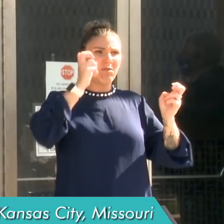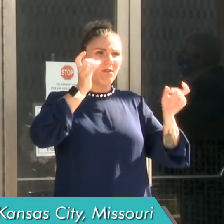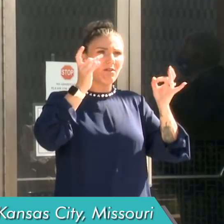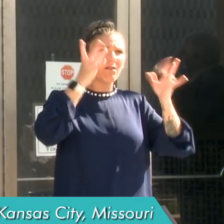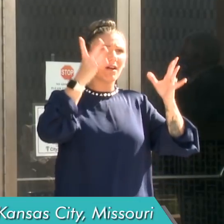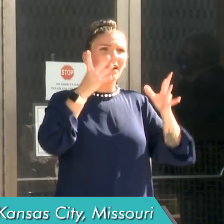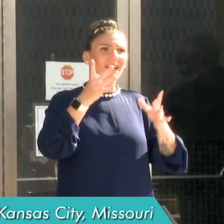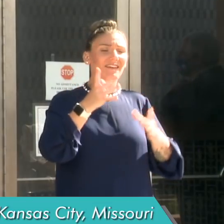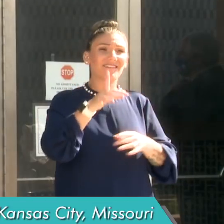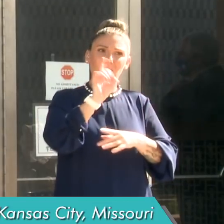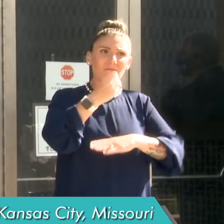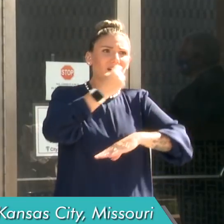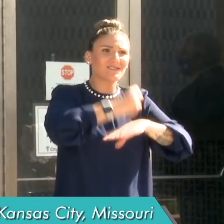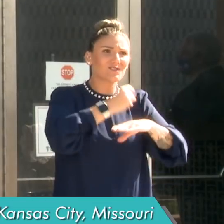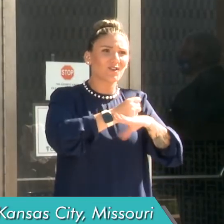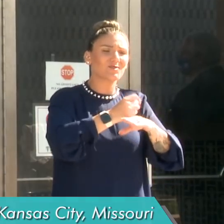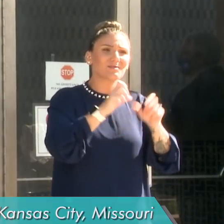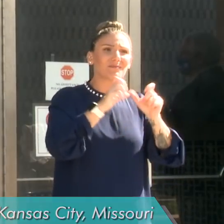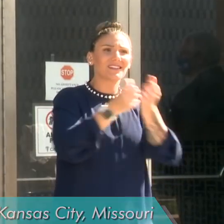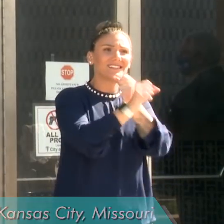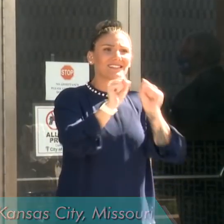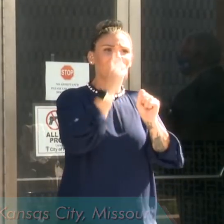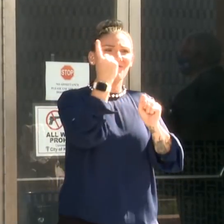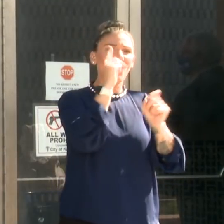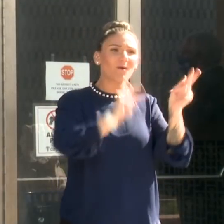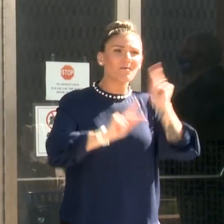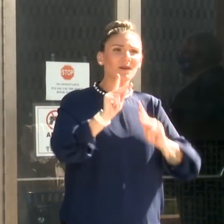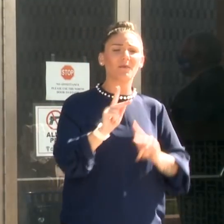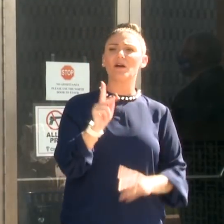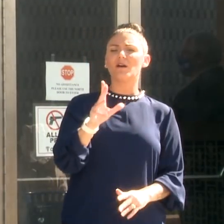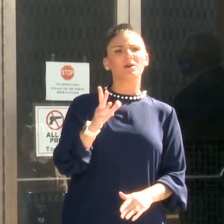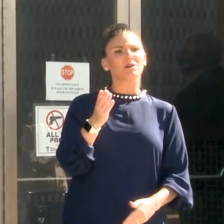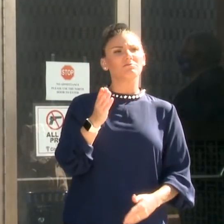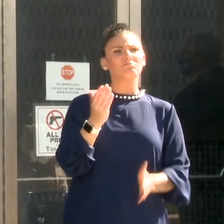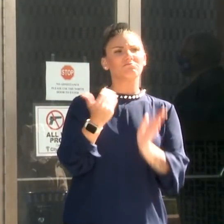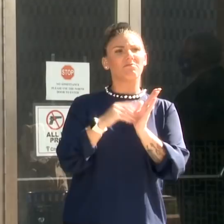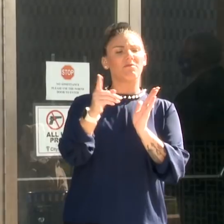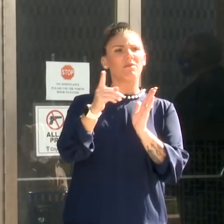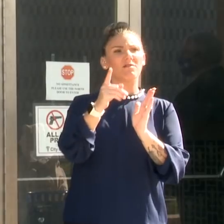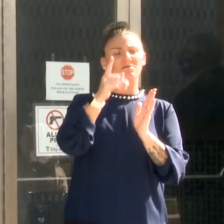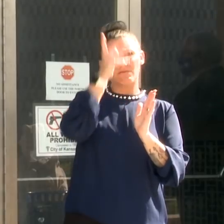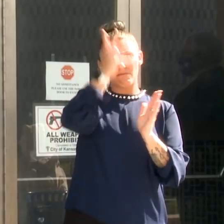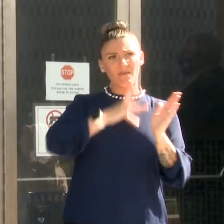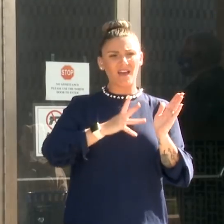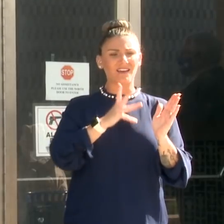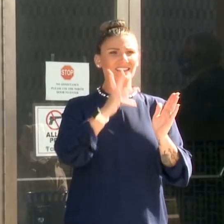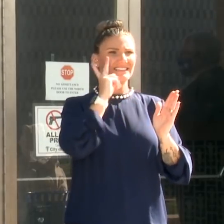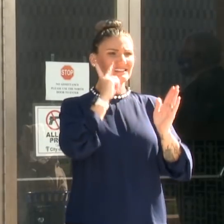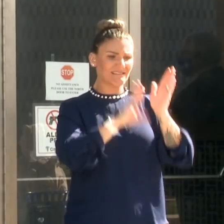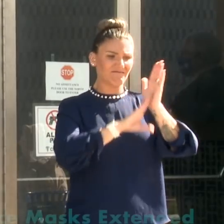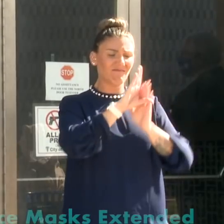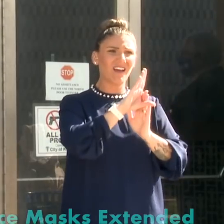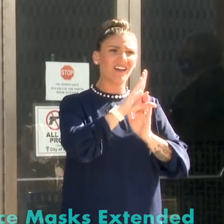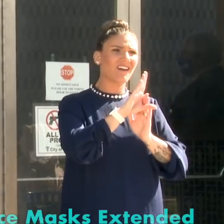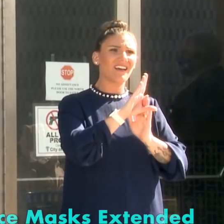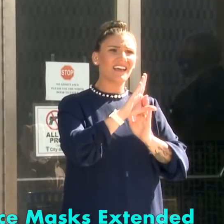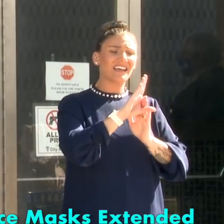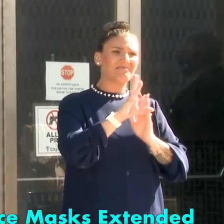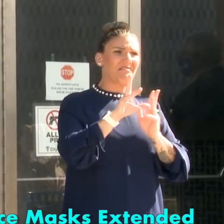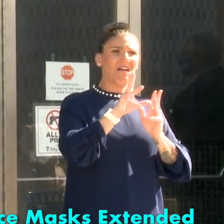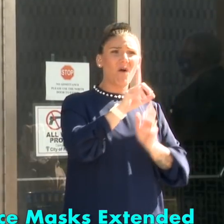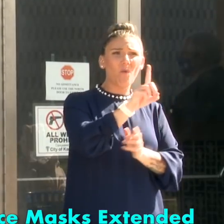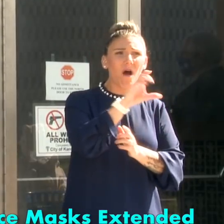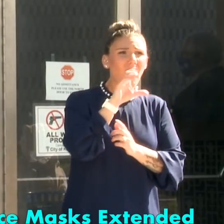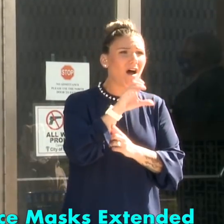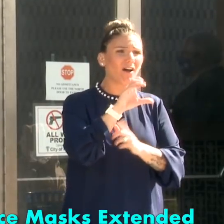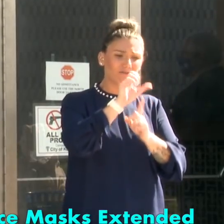to keep people safe. Mayor, you say if you see a spike, there are, the second day running, hundreds of cases being reported